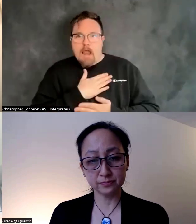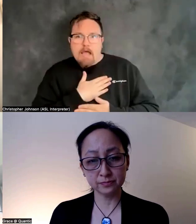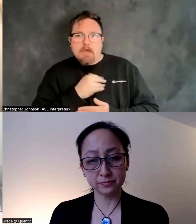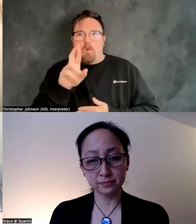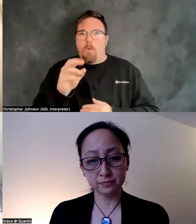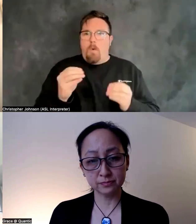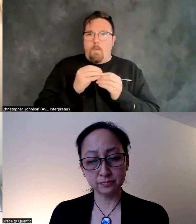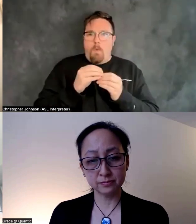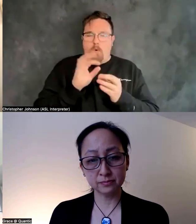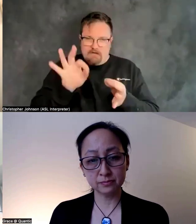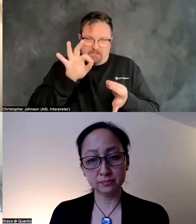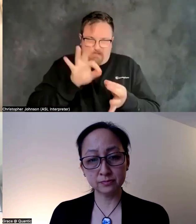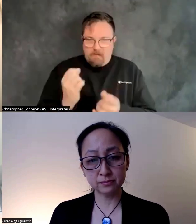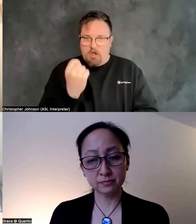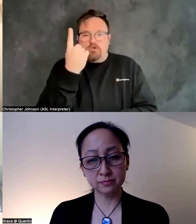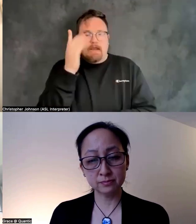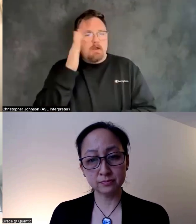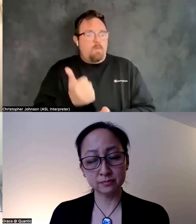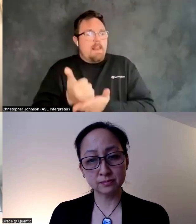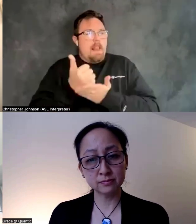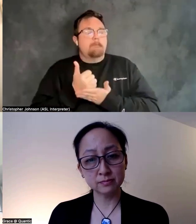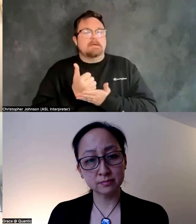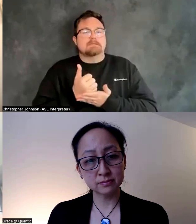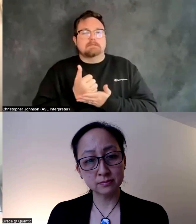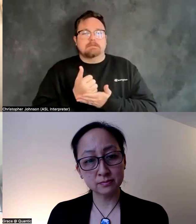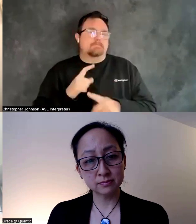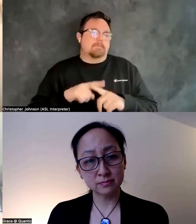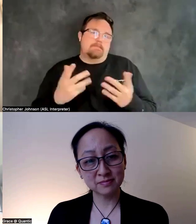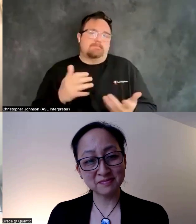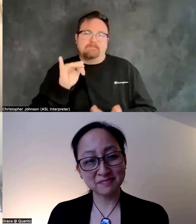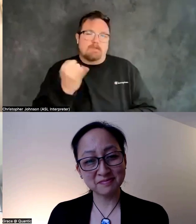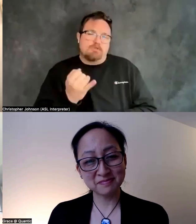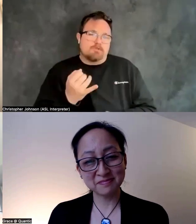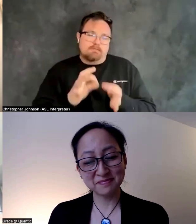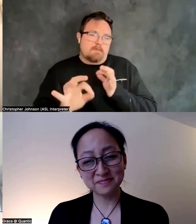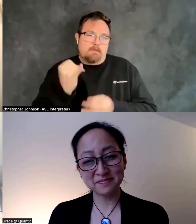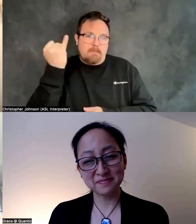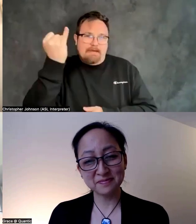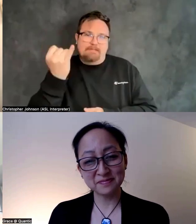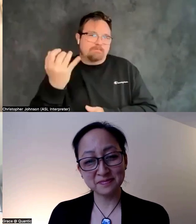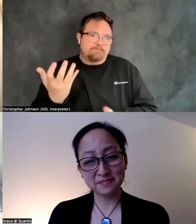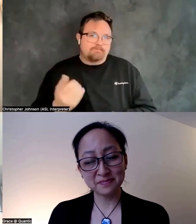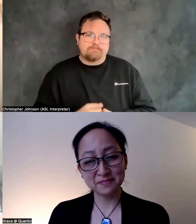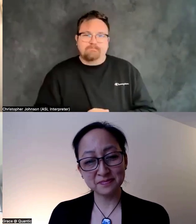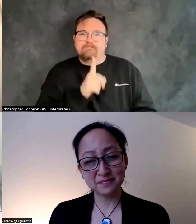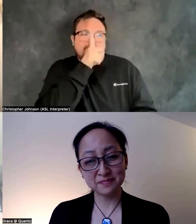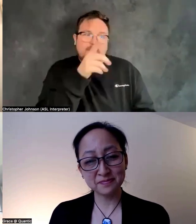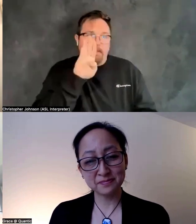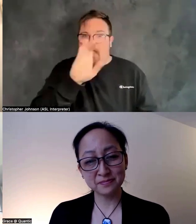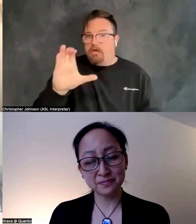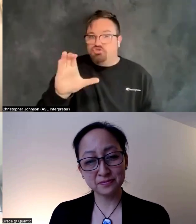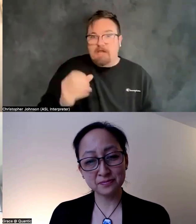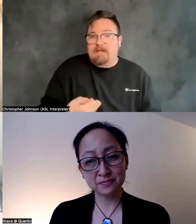as far as the operation is concerned. But that is just one area. I mean, apart from that, it presents you with